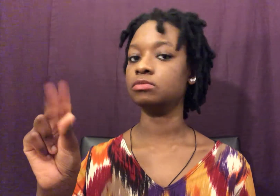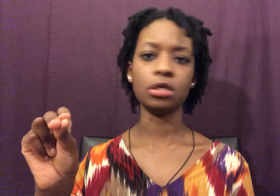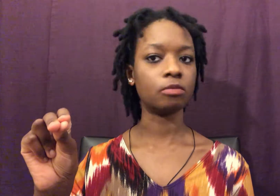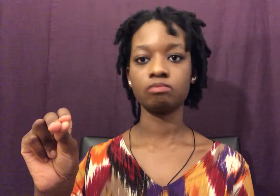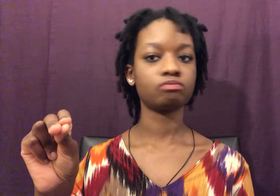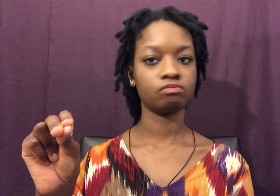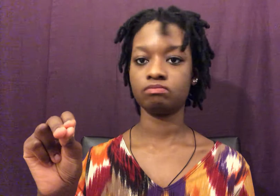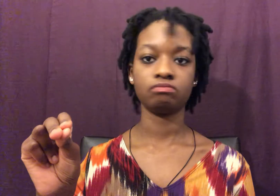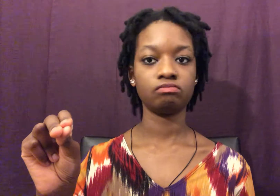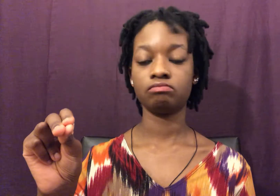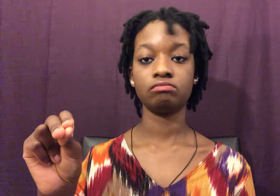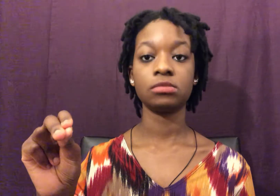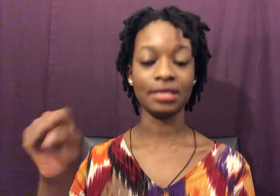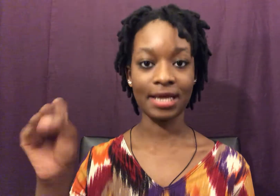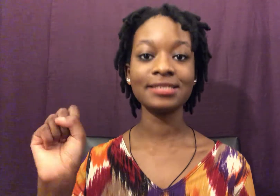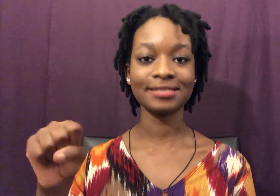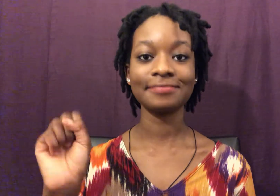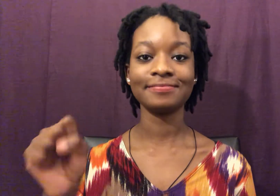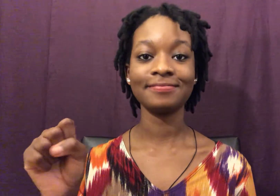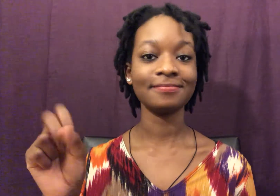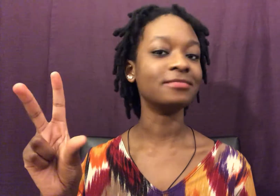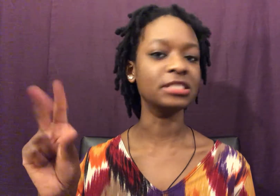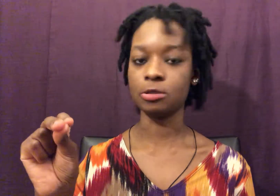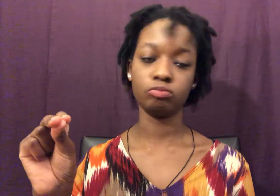no. Yes, no.